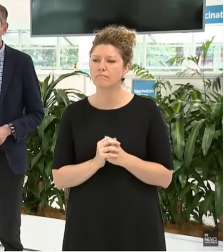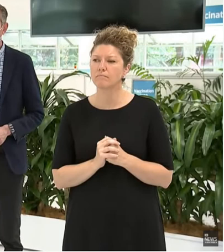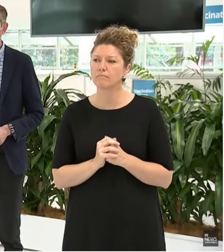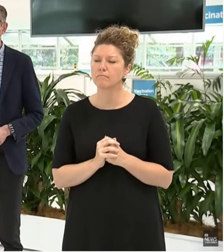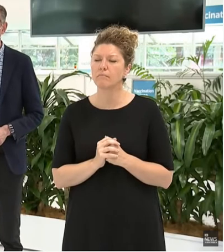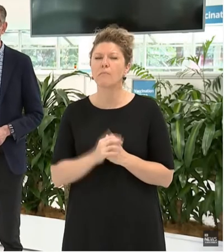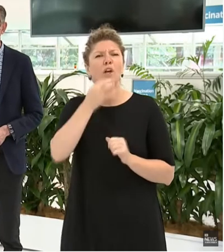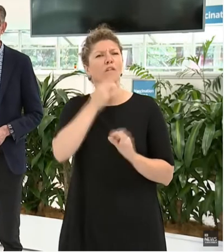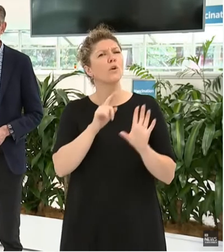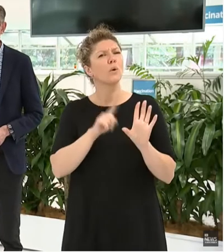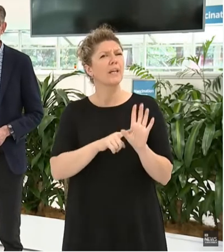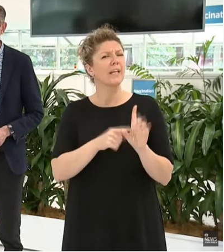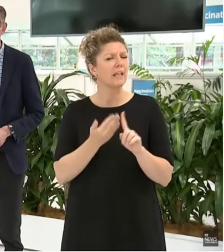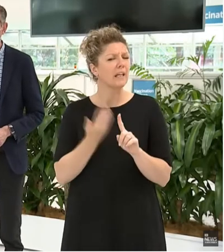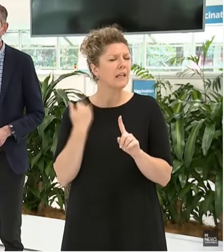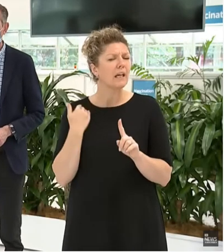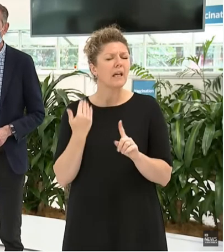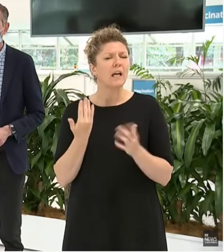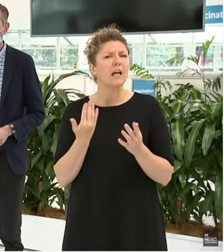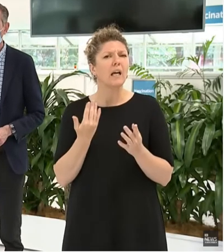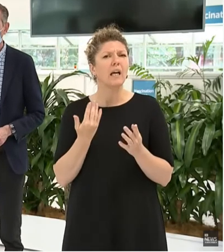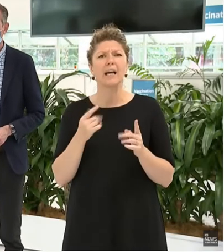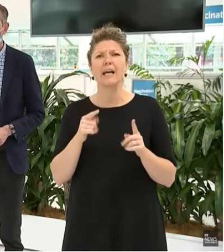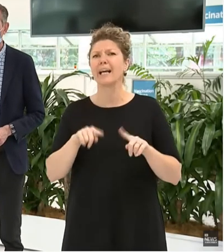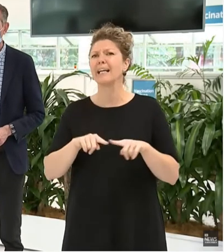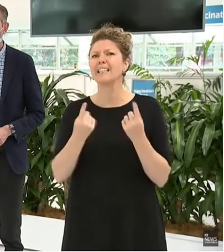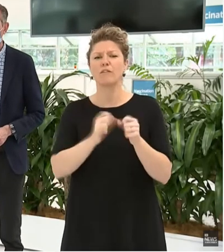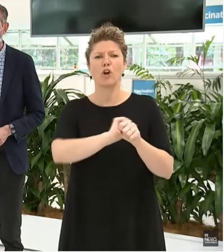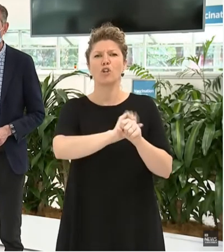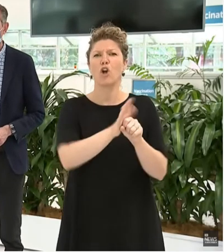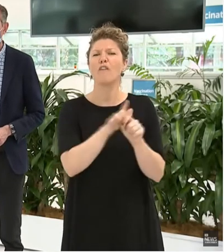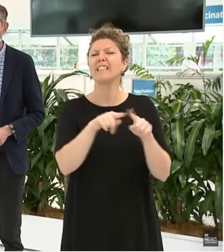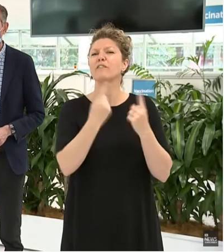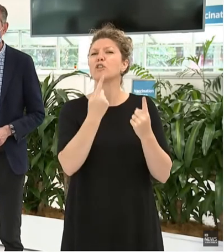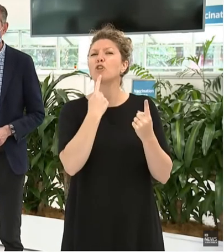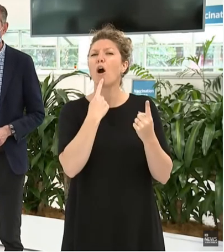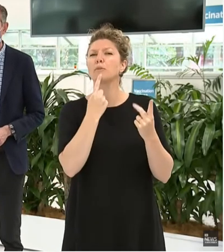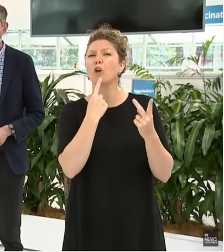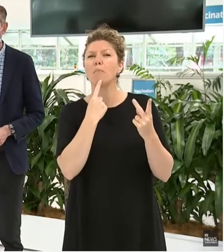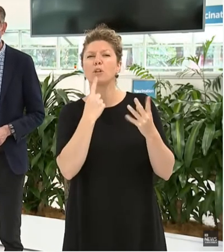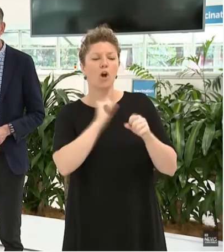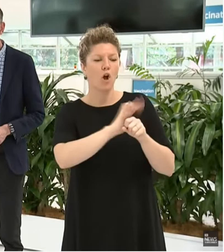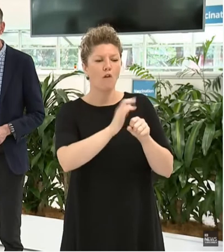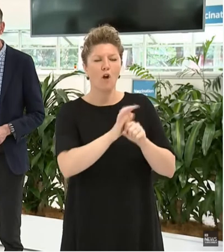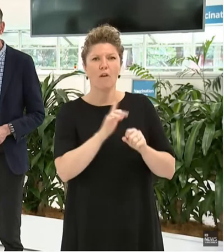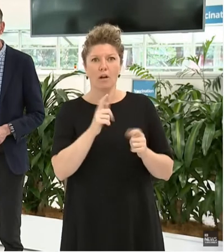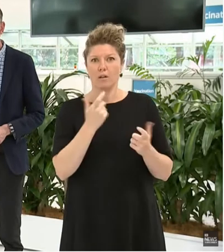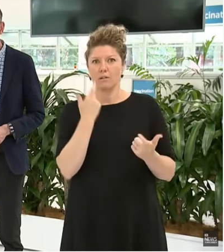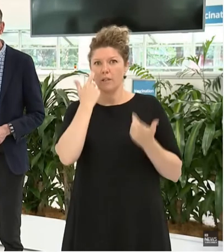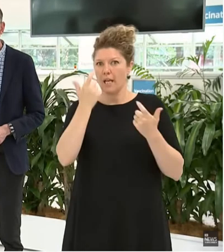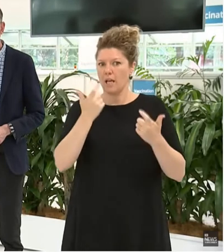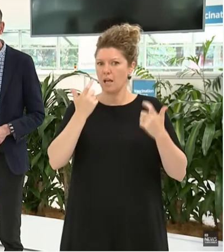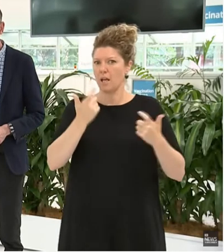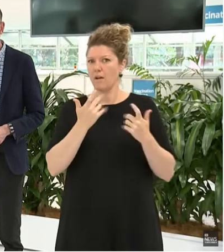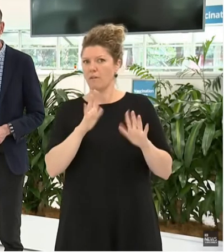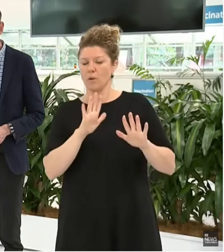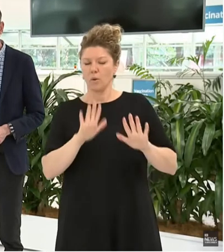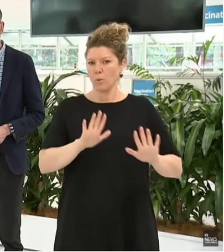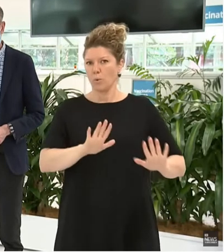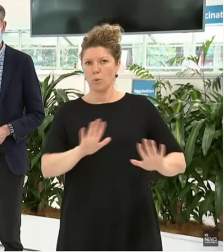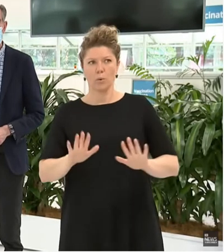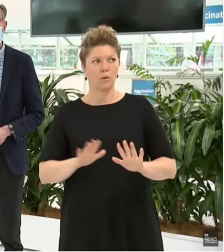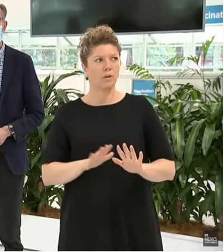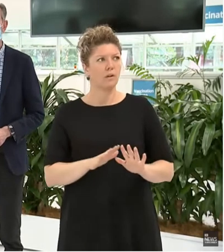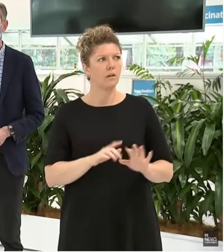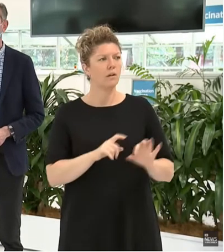in the last couple of years, in the various variants that we've had, there's been a far more cautious approach. So, I mean, at one stage